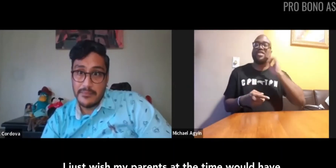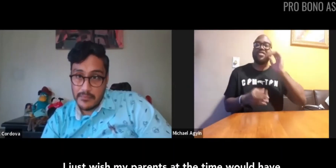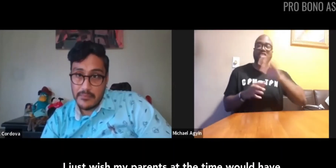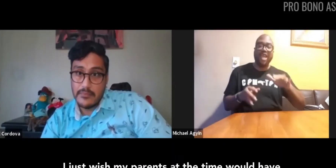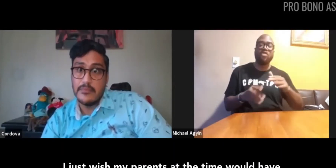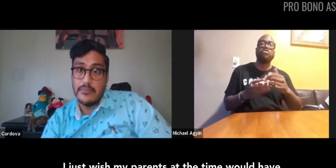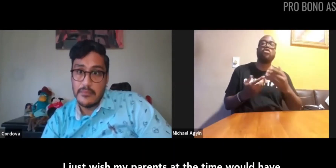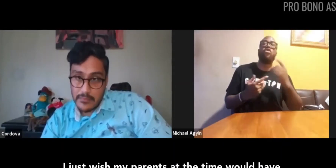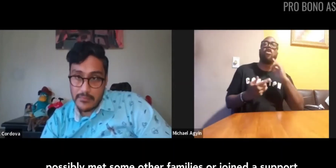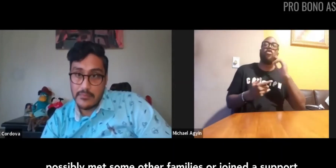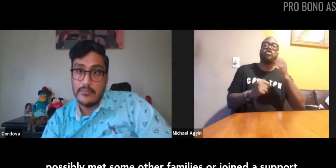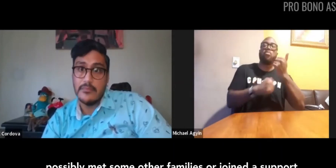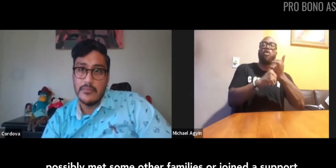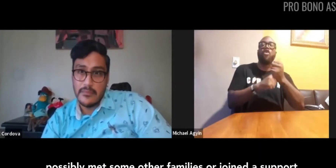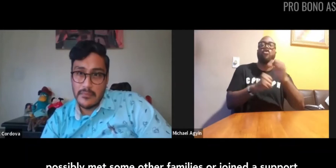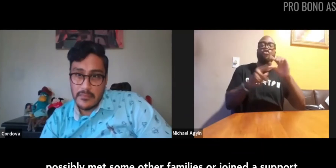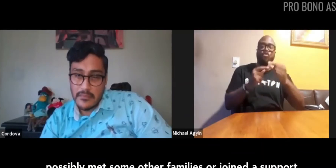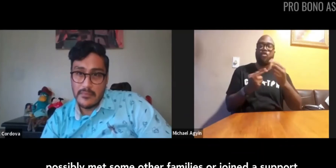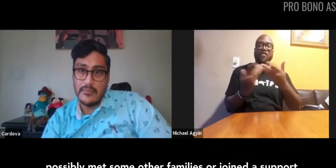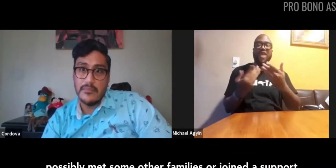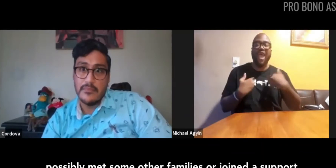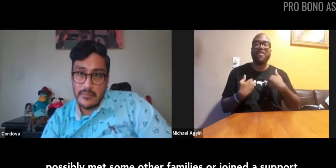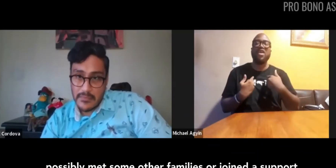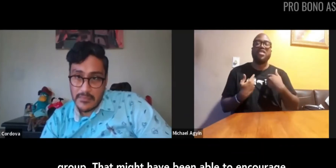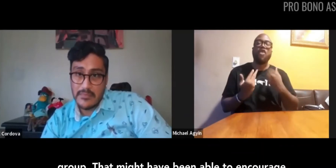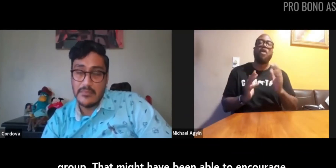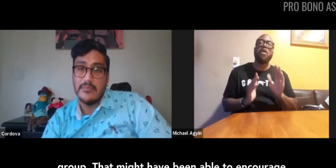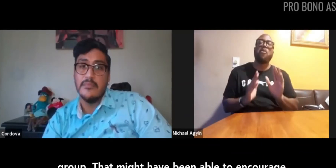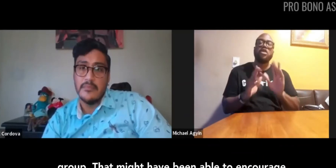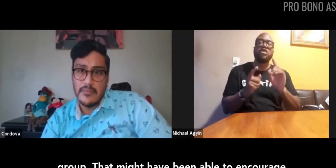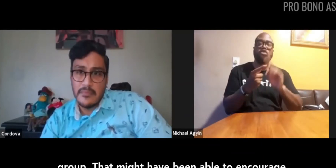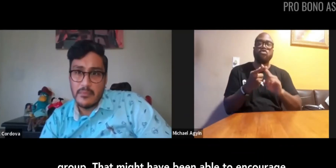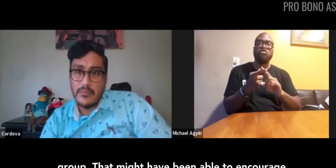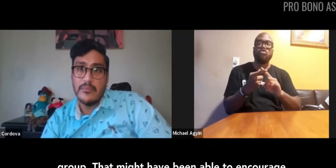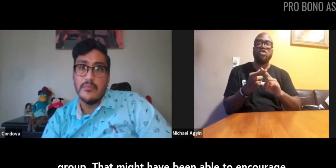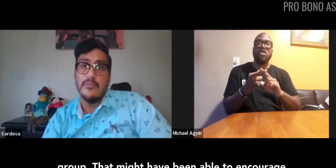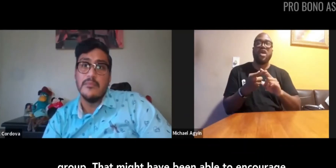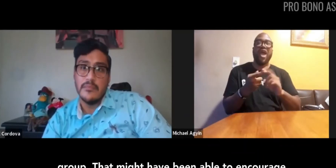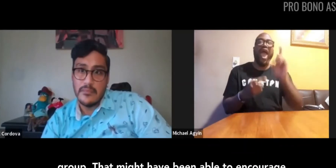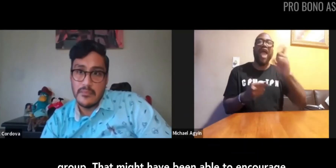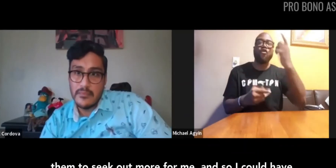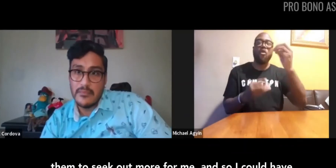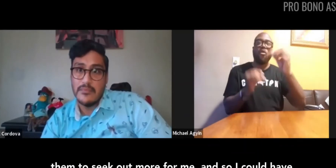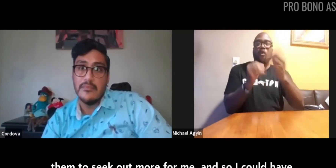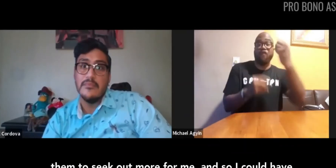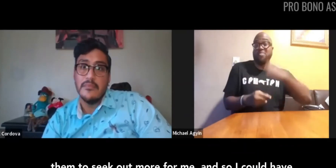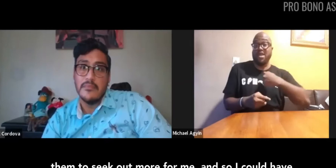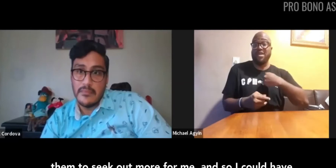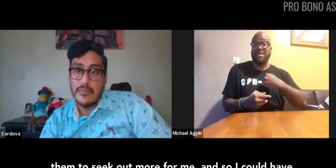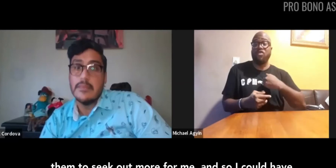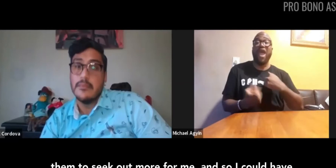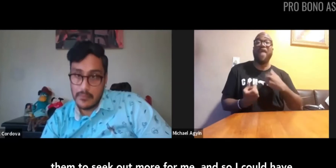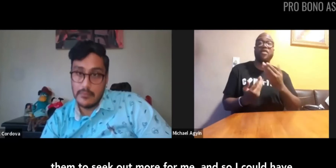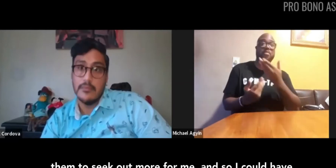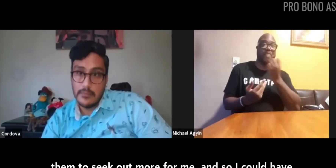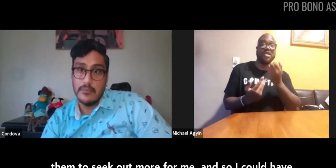I just wish my parents at the time would have possibly met some other families or joined a support group that might have been able to encourage them to seek out